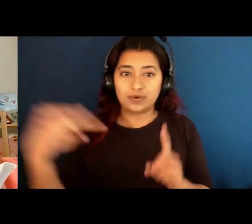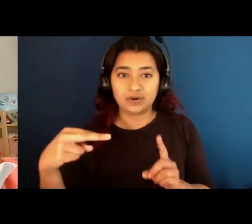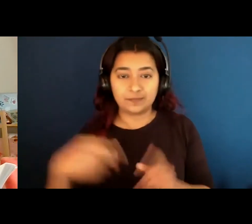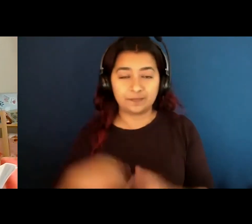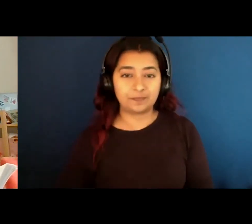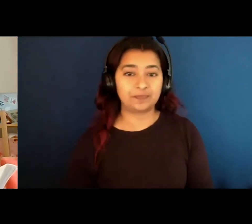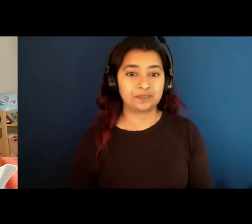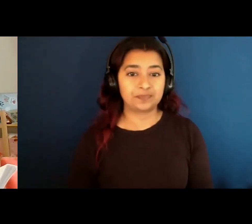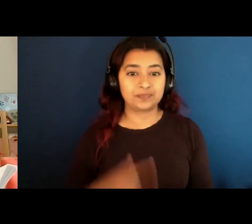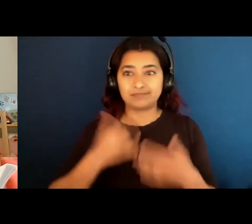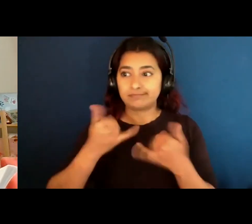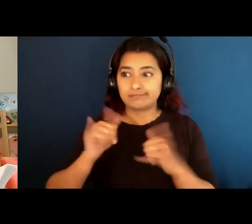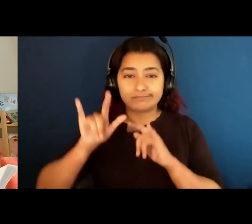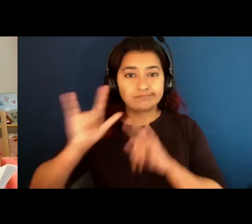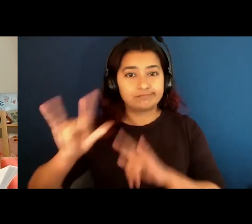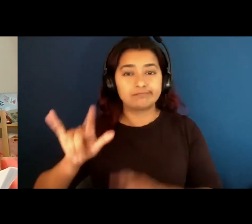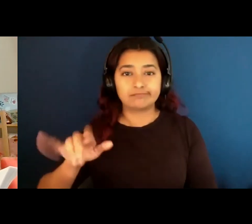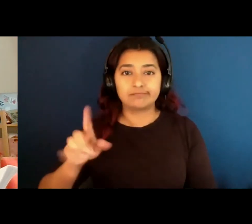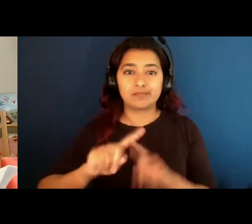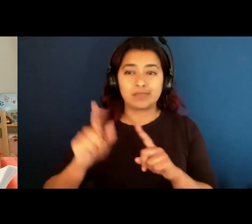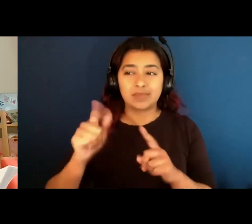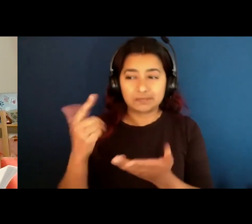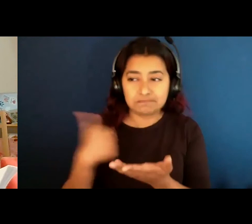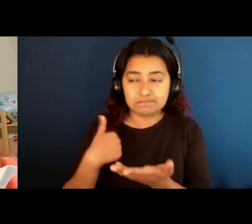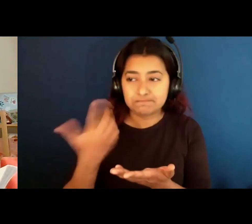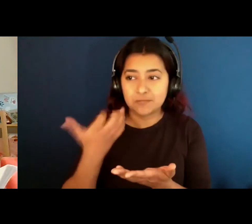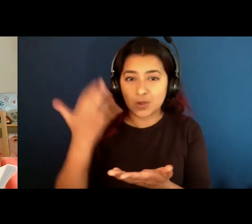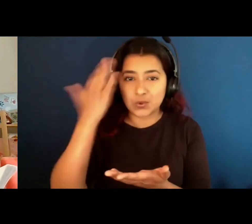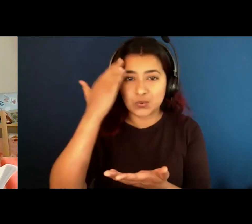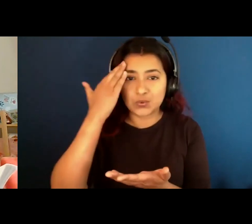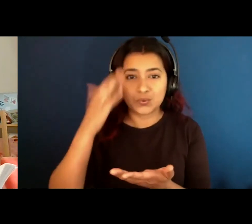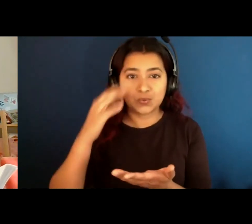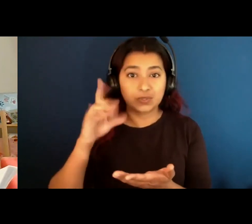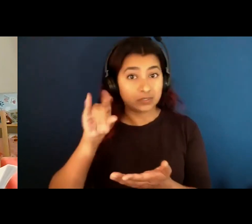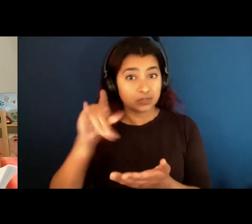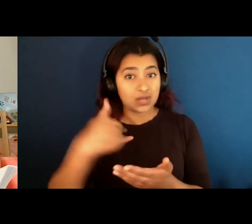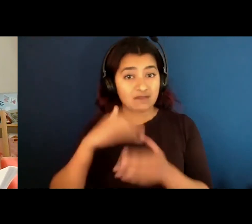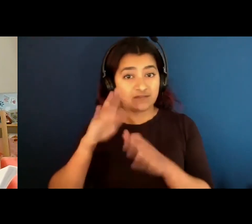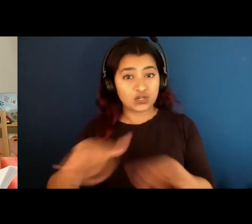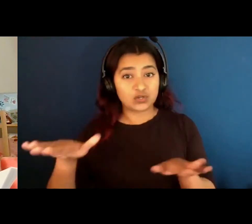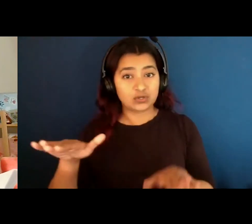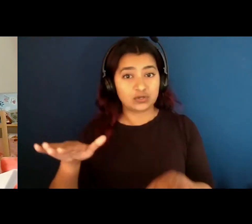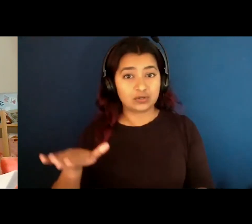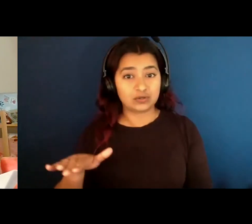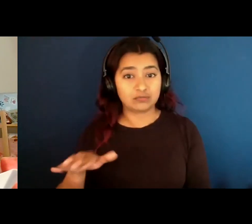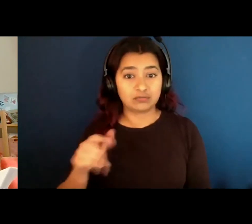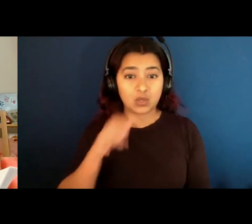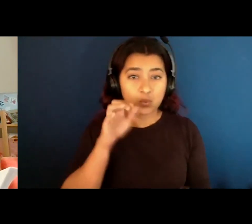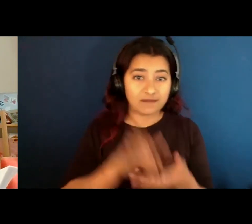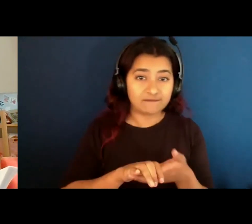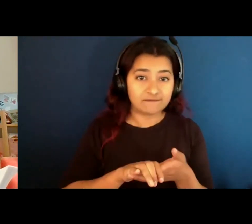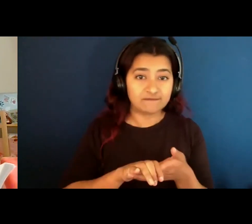I still love you. I just want to know. Did you have children, a